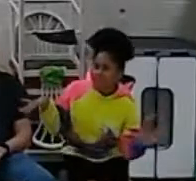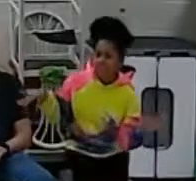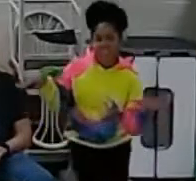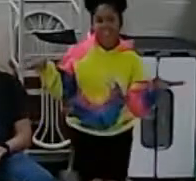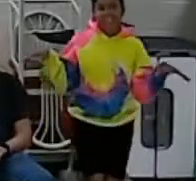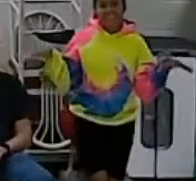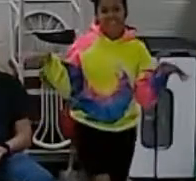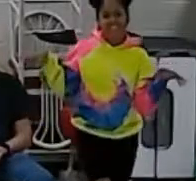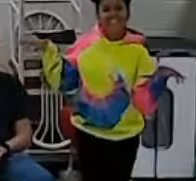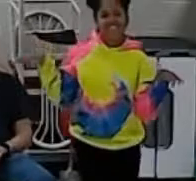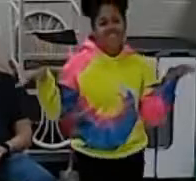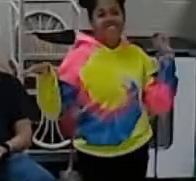it.